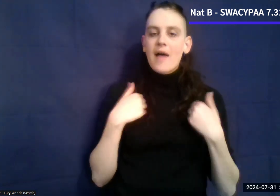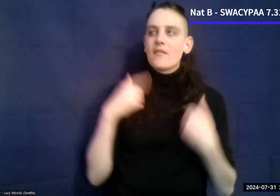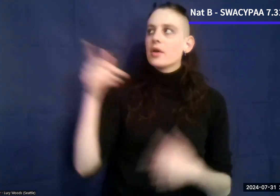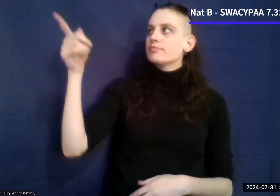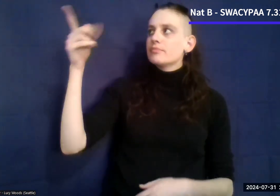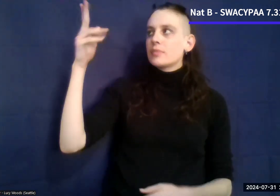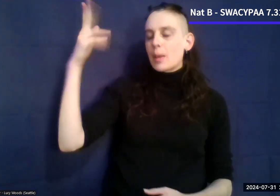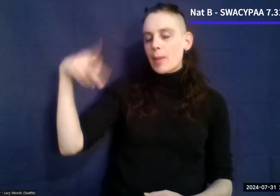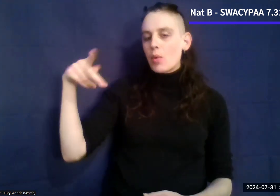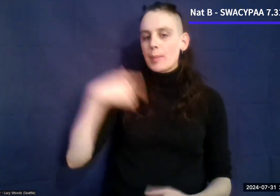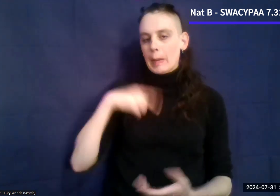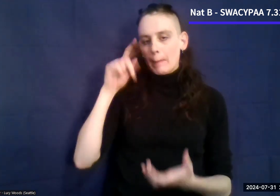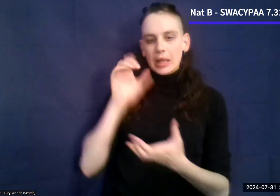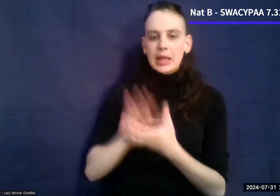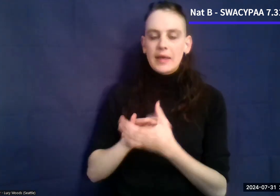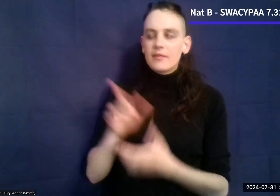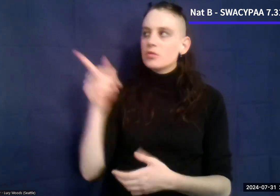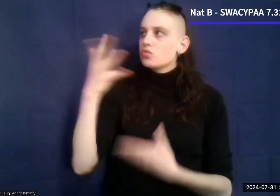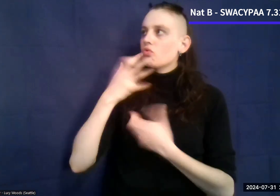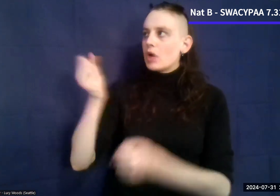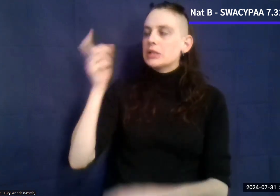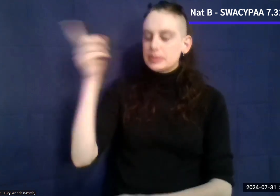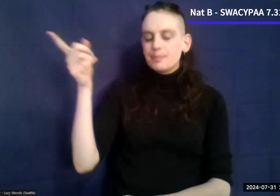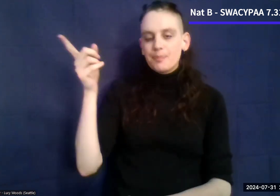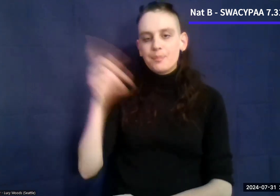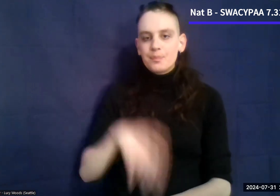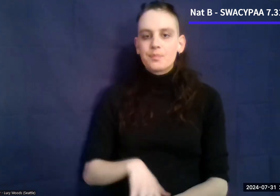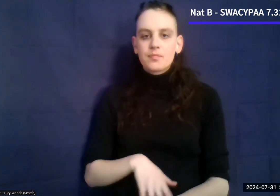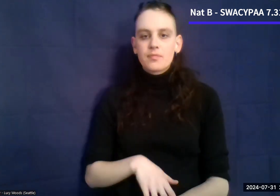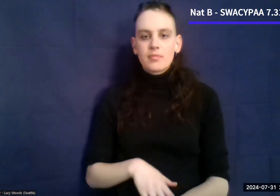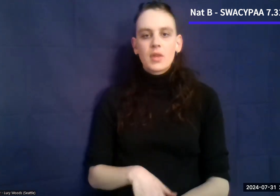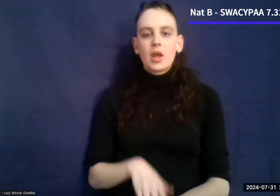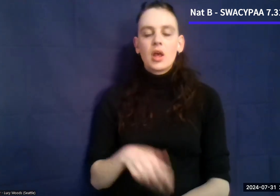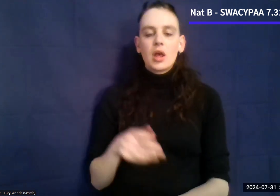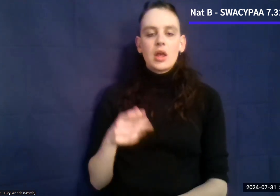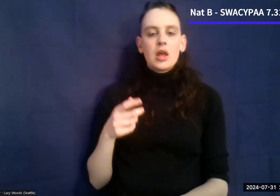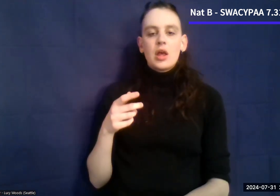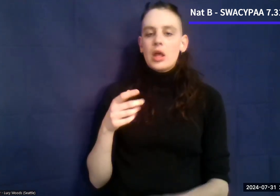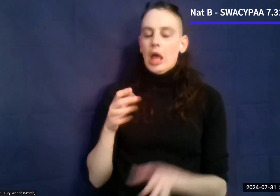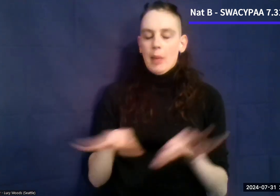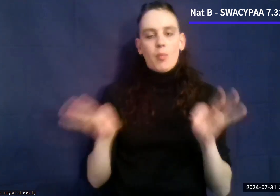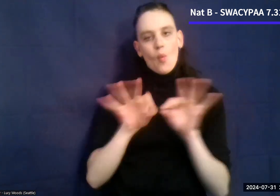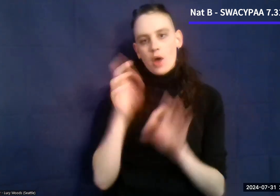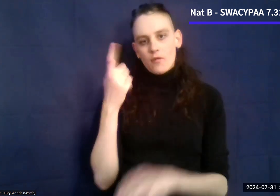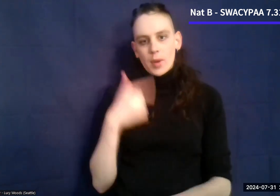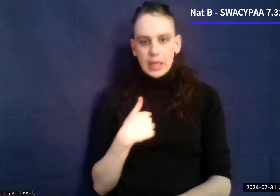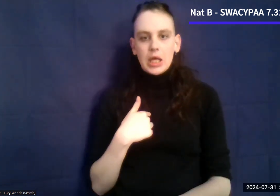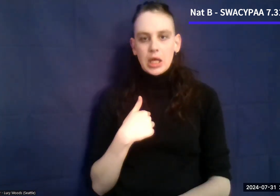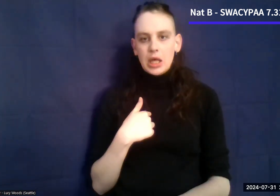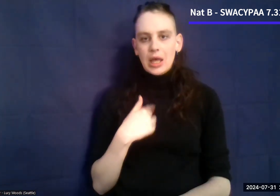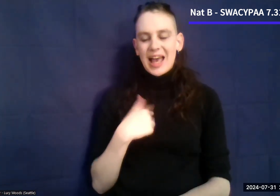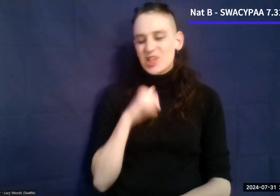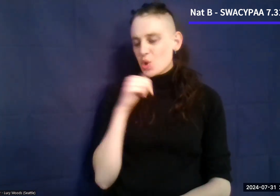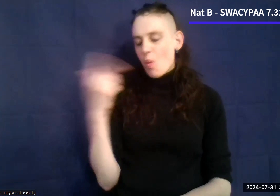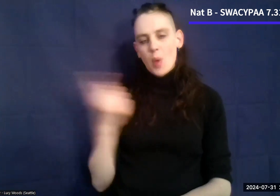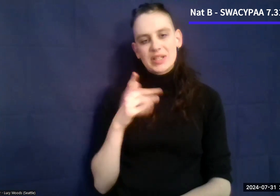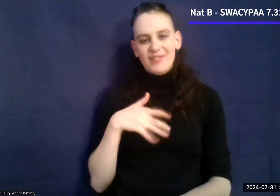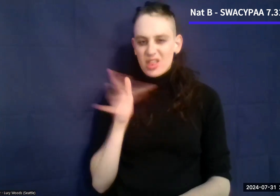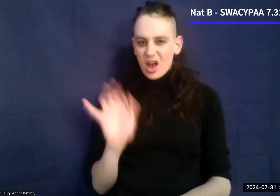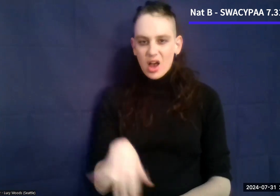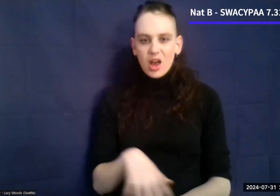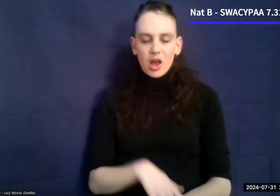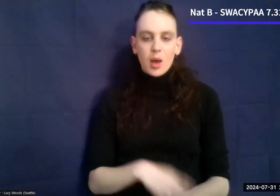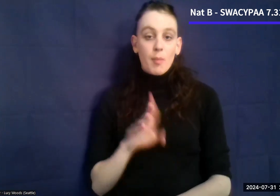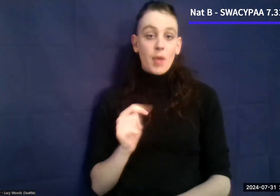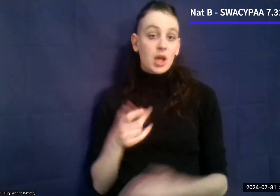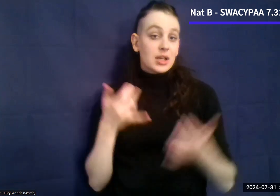to actually have that and to say that is like a really big deal, because I don't always feel that way, but I'm feeling